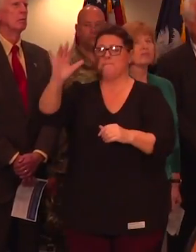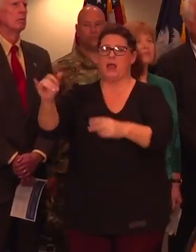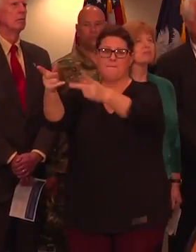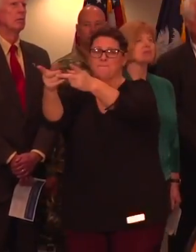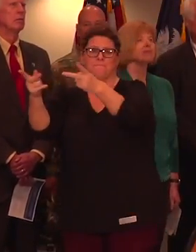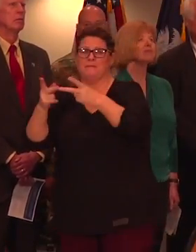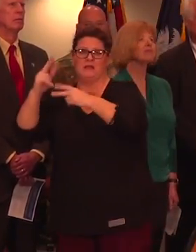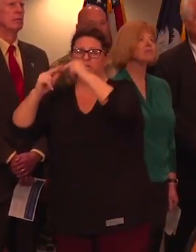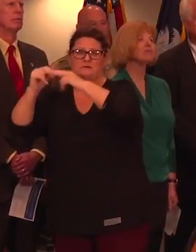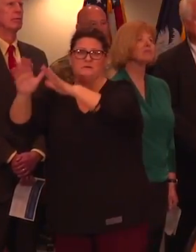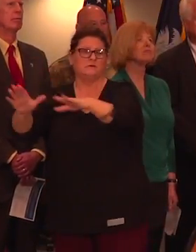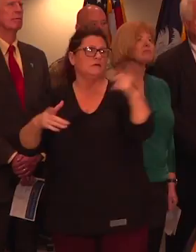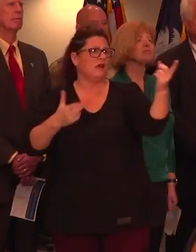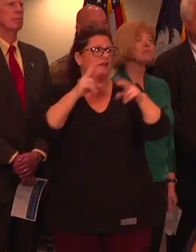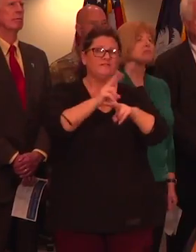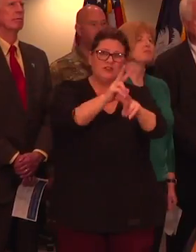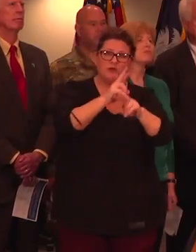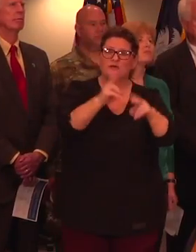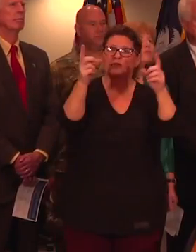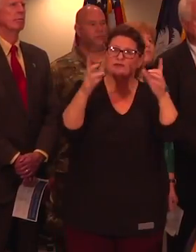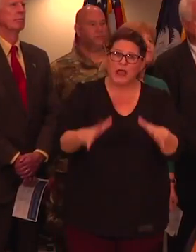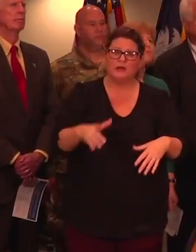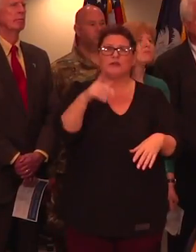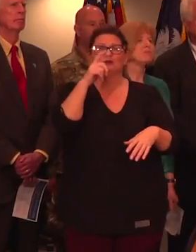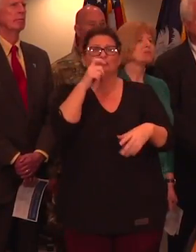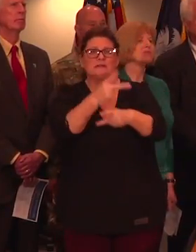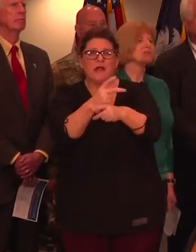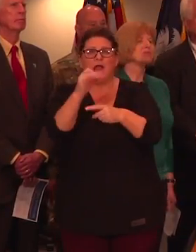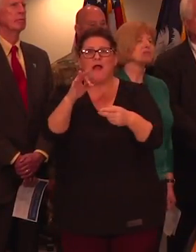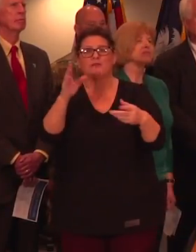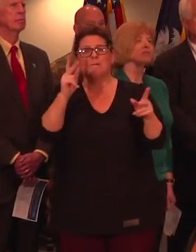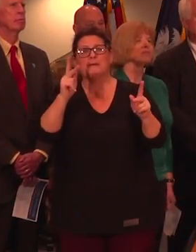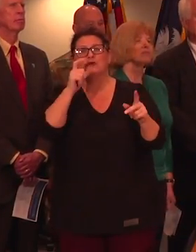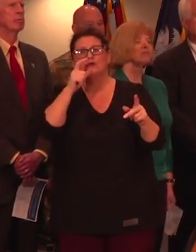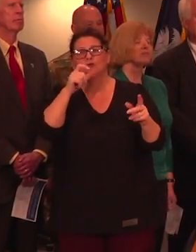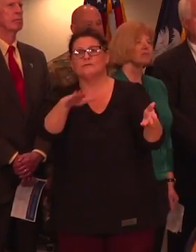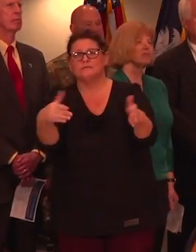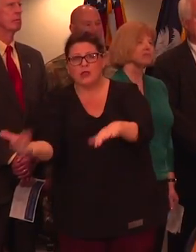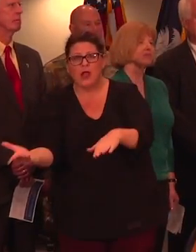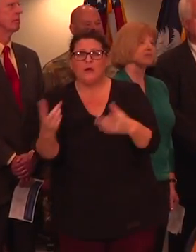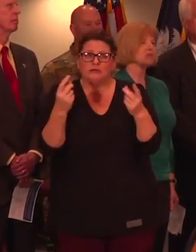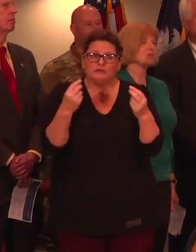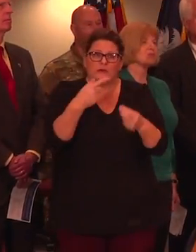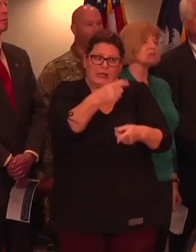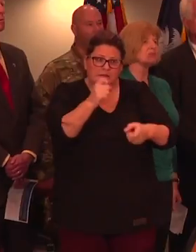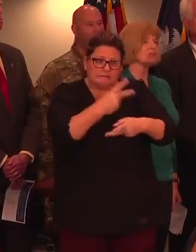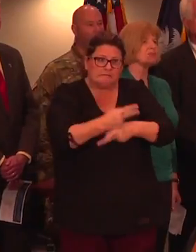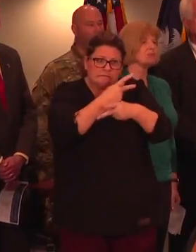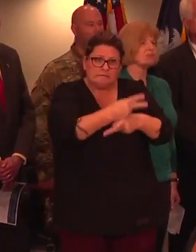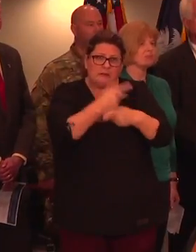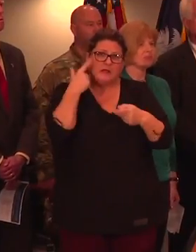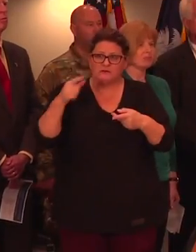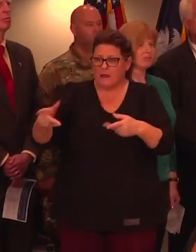What about funeral directors, embalmers? Should they take special precaution when embalming bodies that